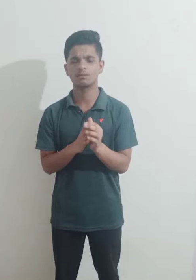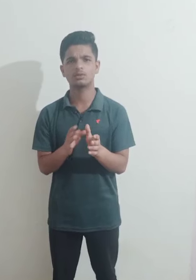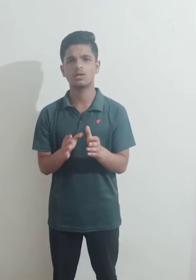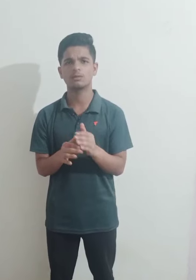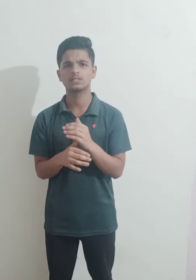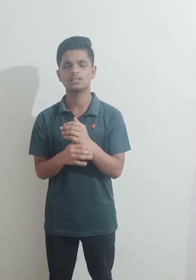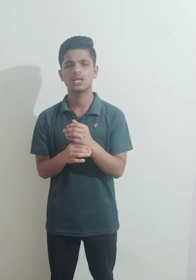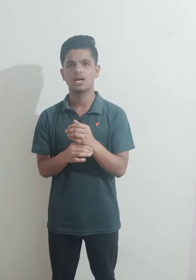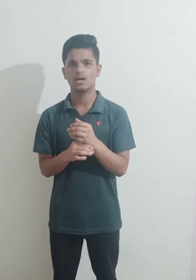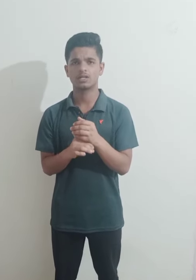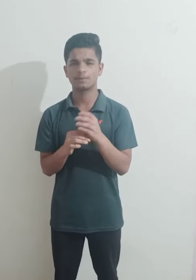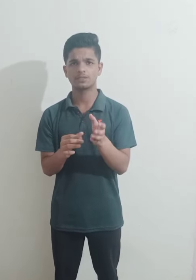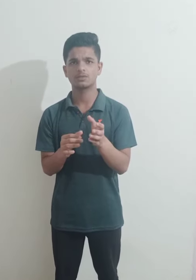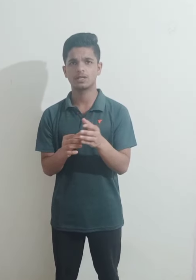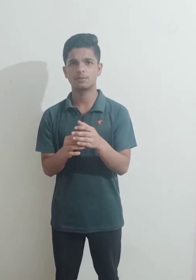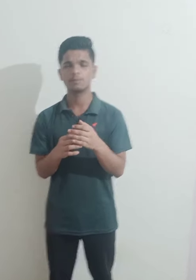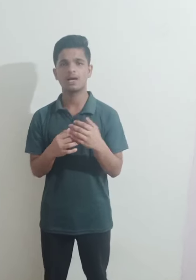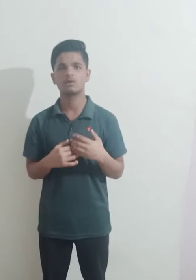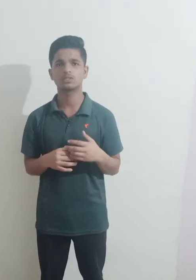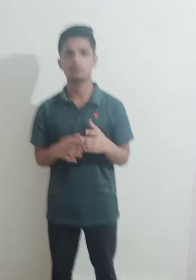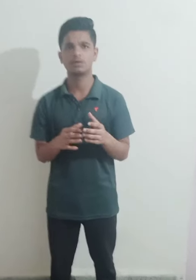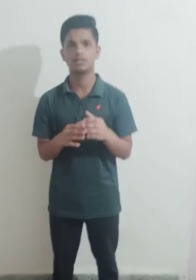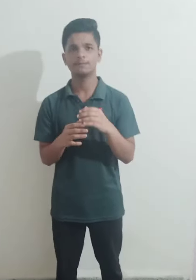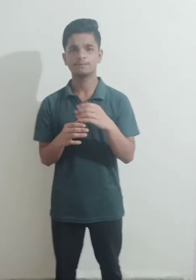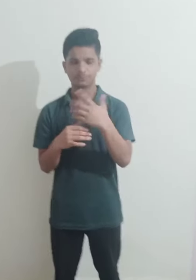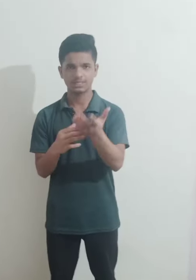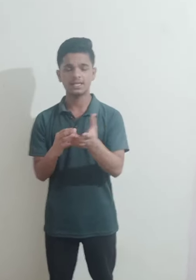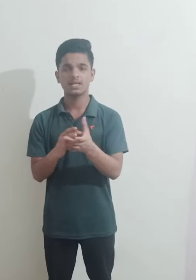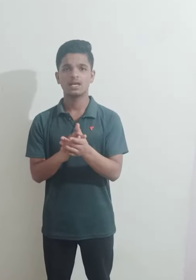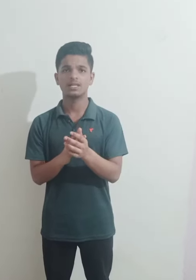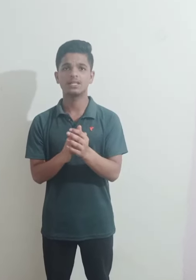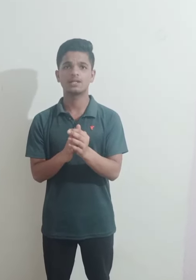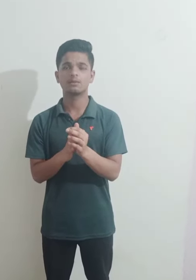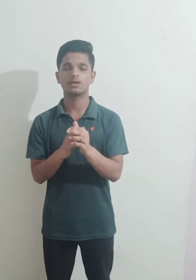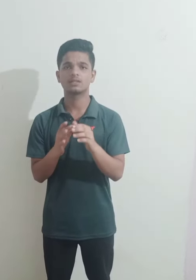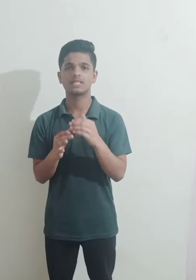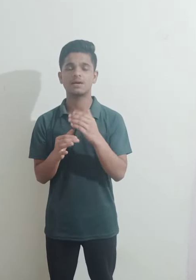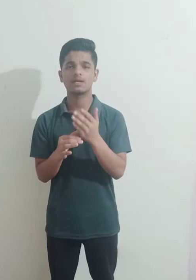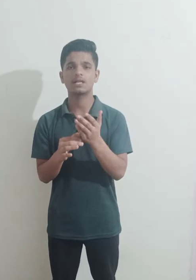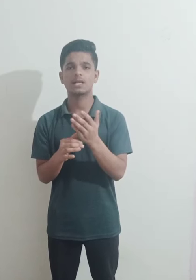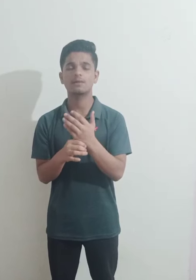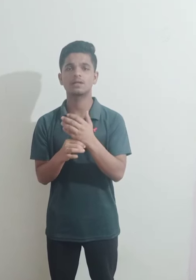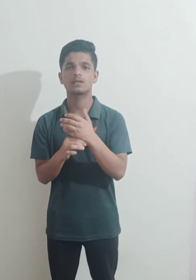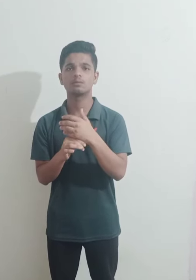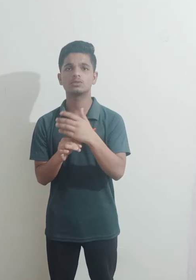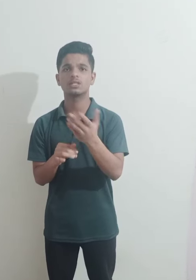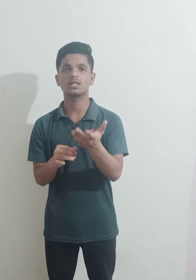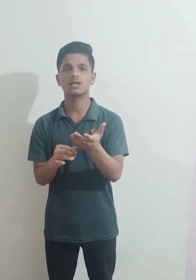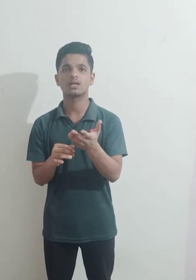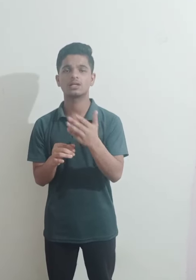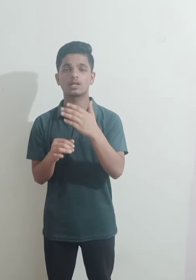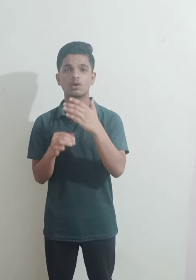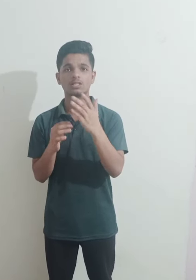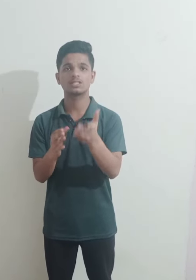objects or reference variables by ourselves only. Then Java runtime removes the calls the